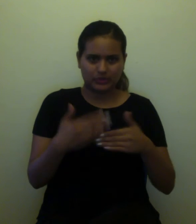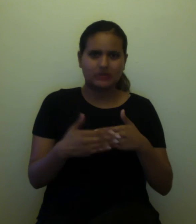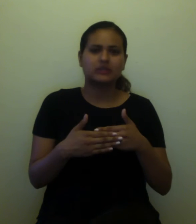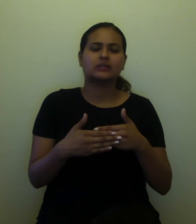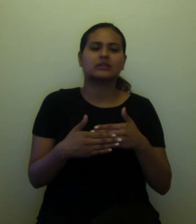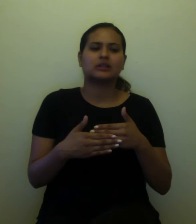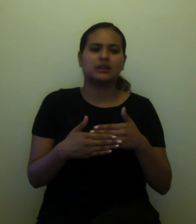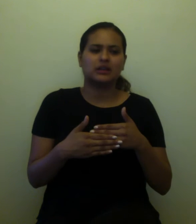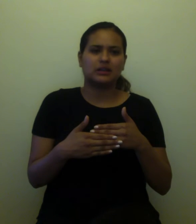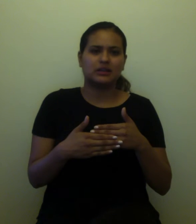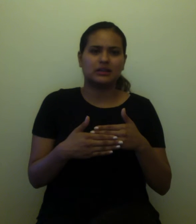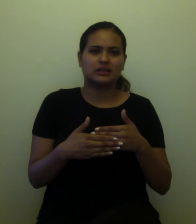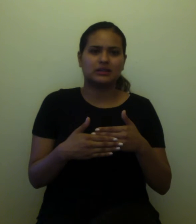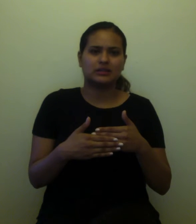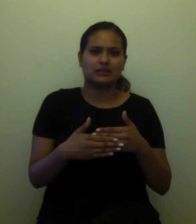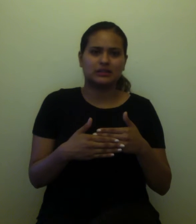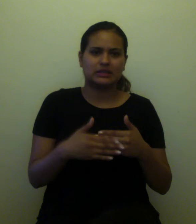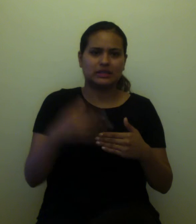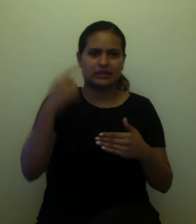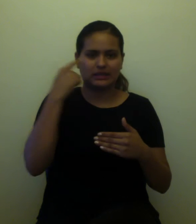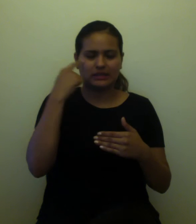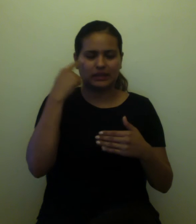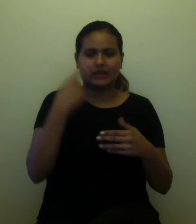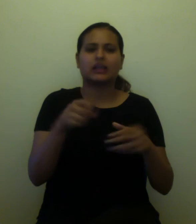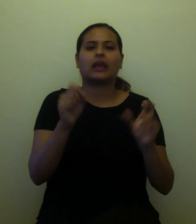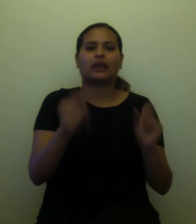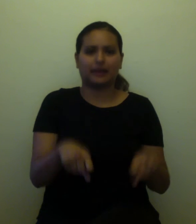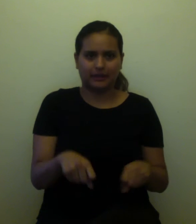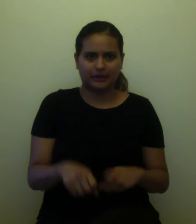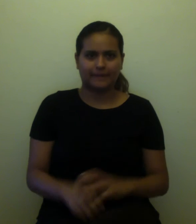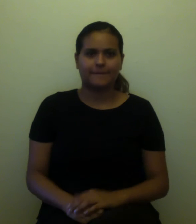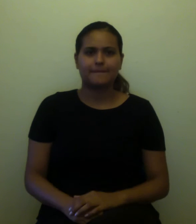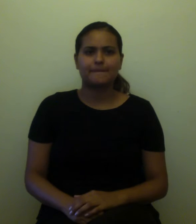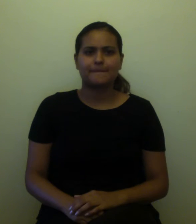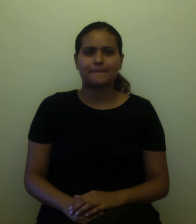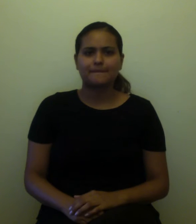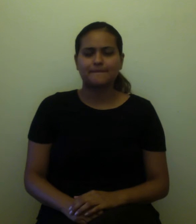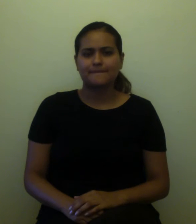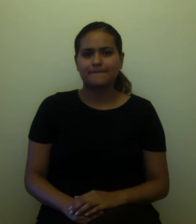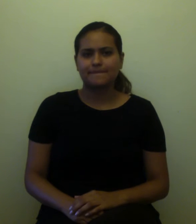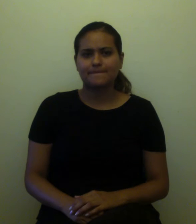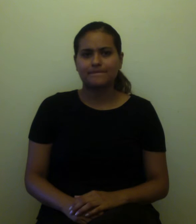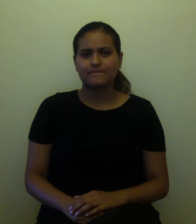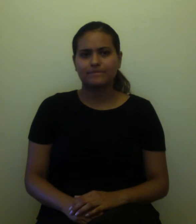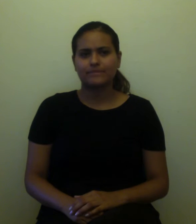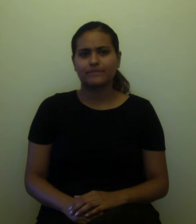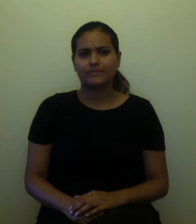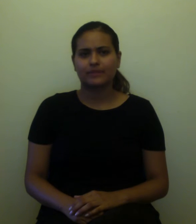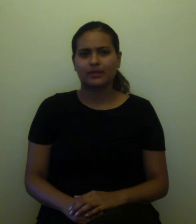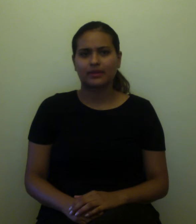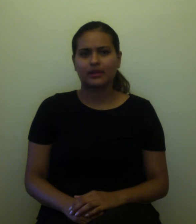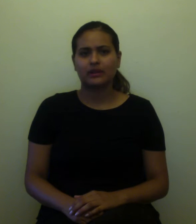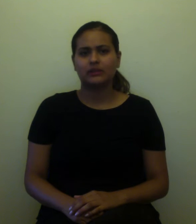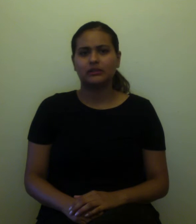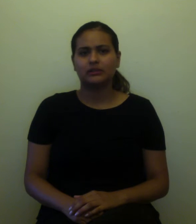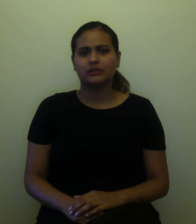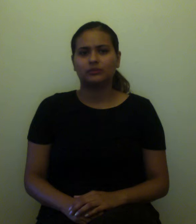In 1950, everybody believed that running 1 mile in 4 minutes was impossible. And then Roger Bannister did it